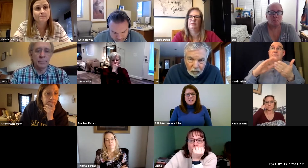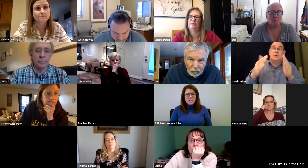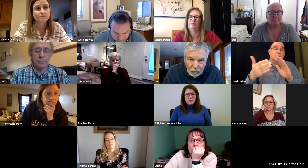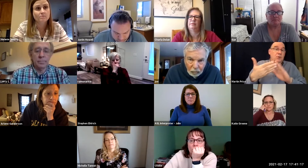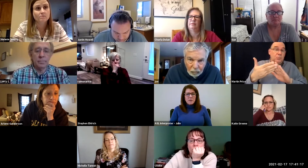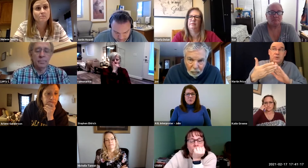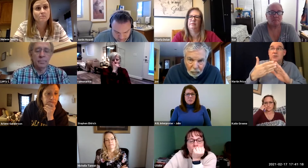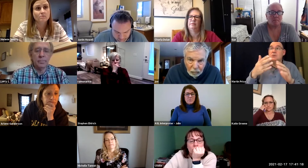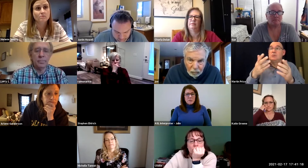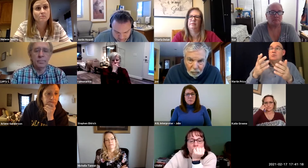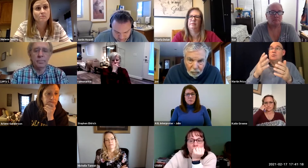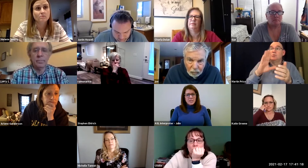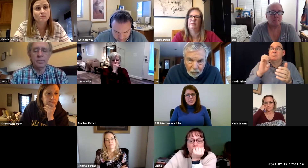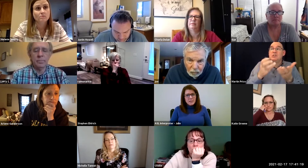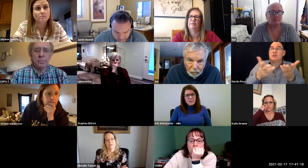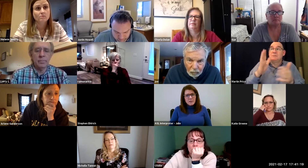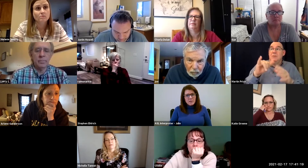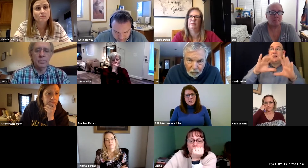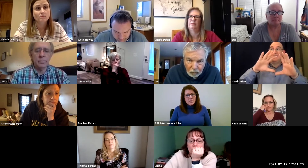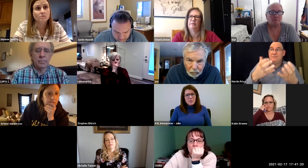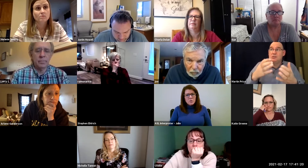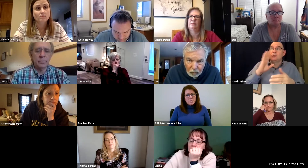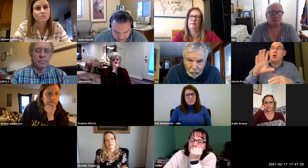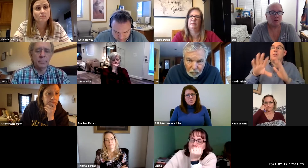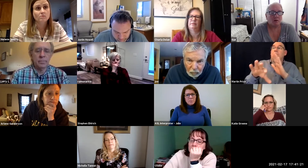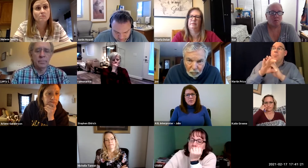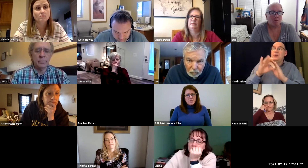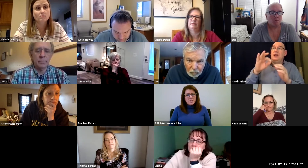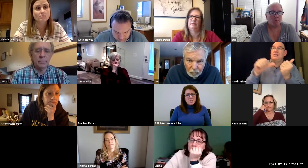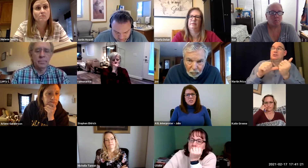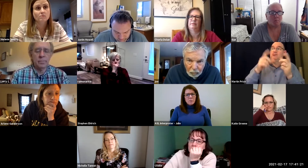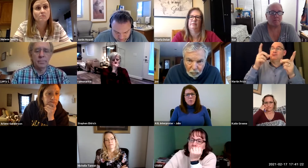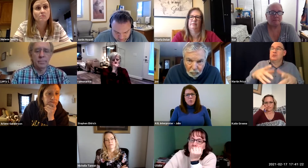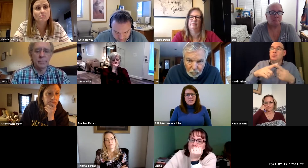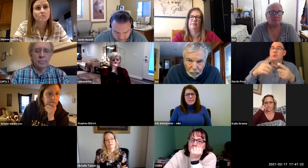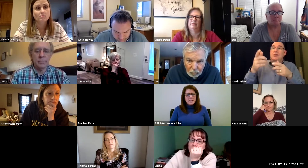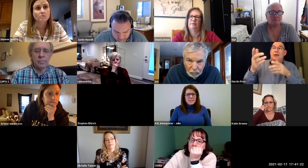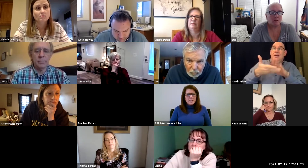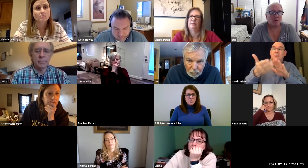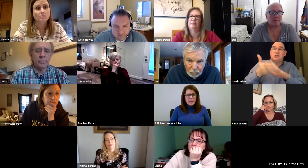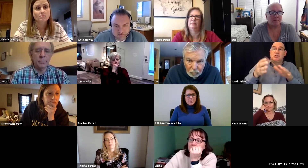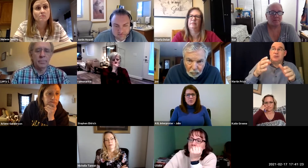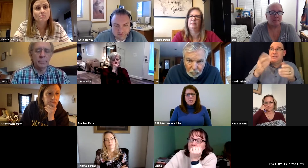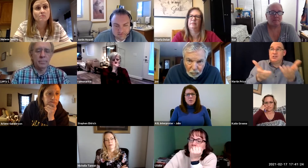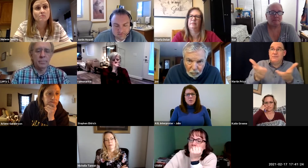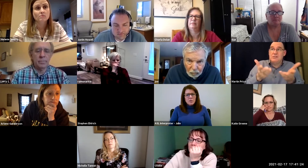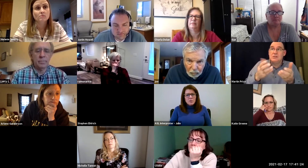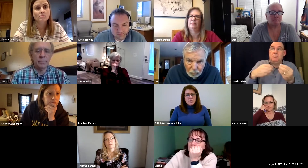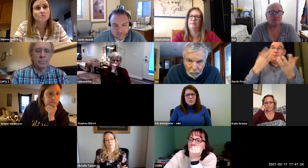After discussion with members of the community to be served by the division, shall appoint an assistant